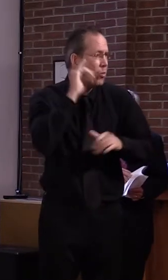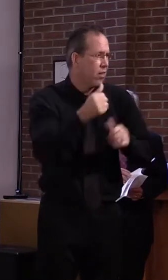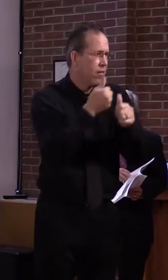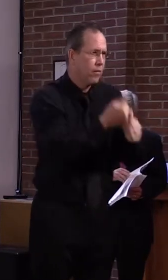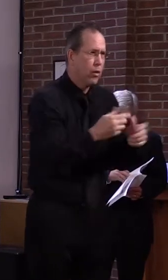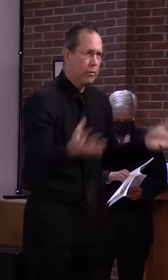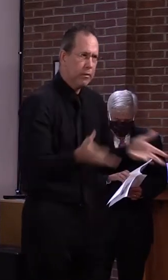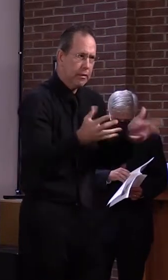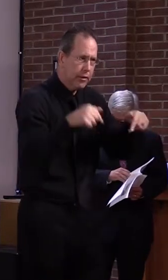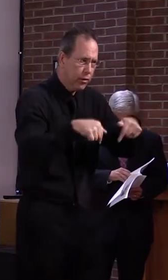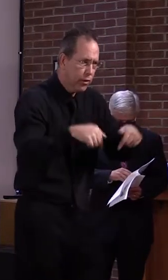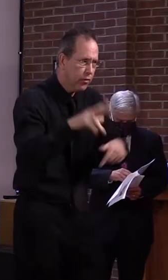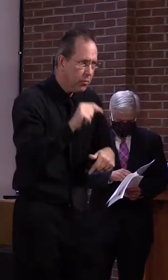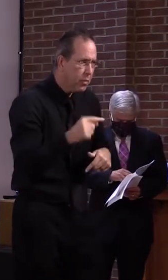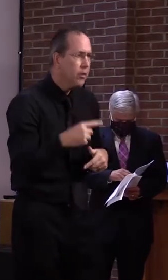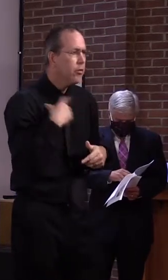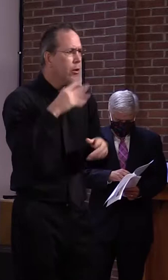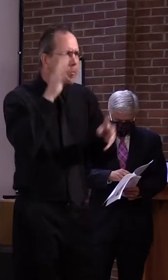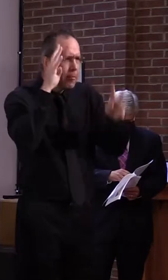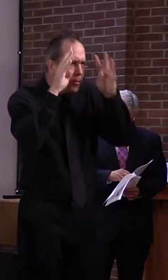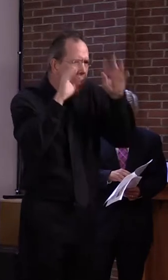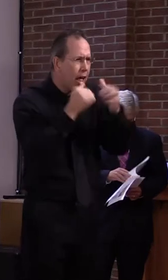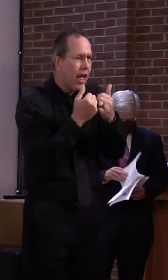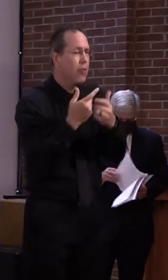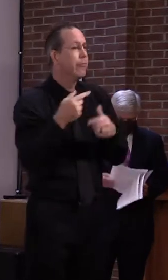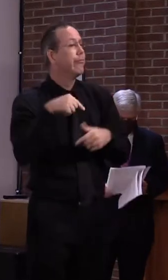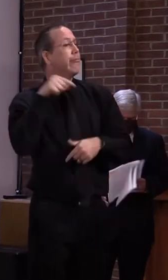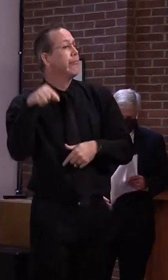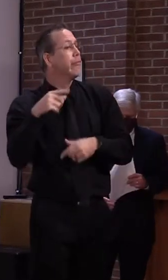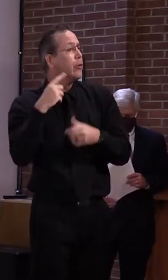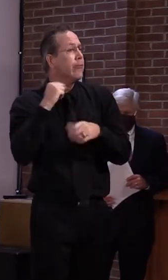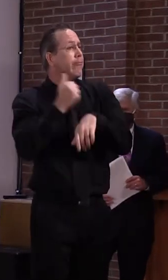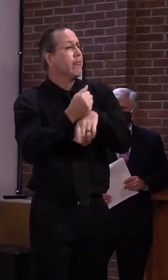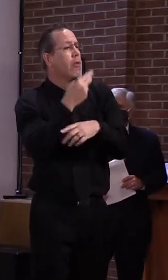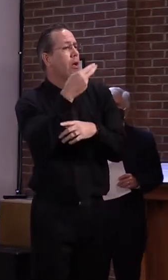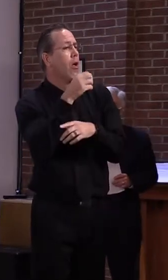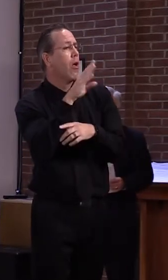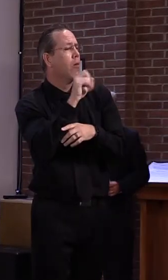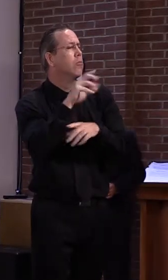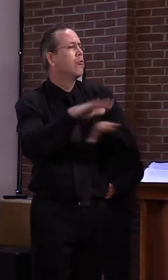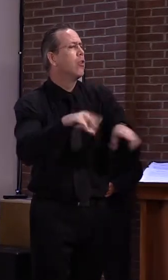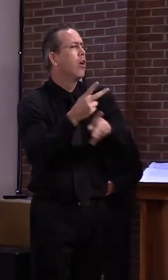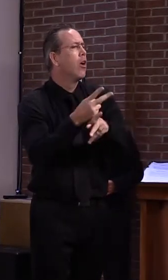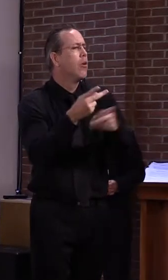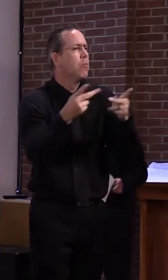learning days. And Secretary Smith will share an update on that initiative in a few minutes.